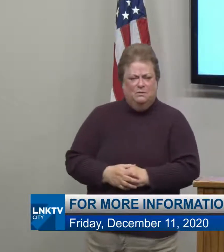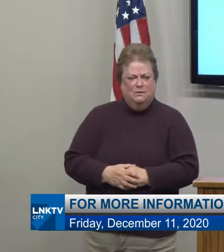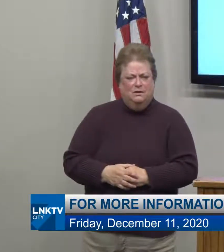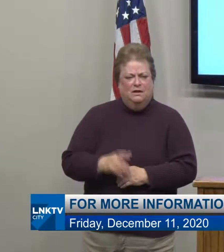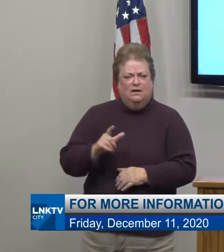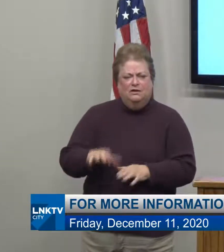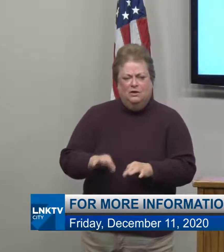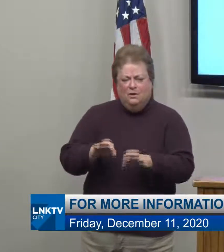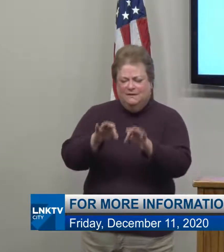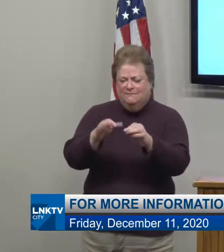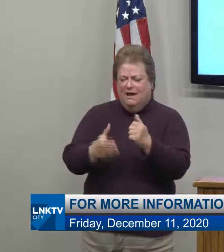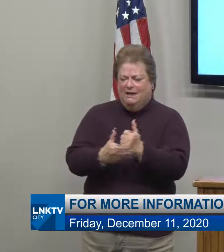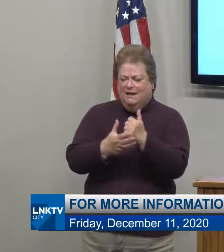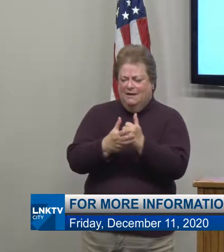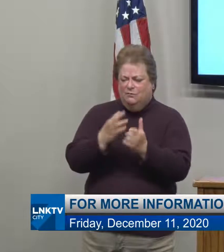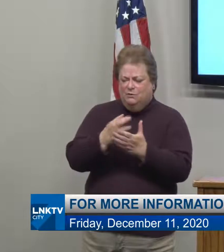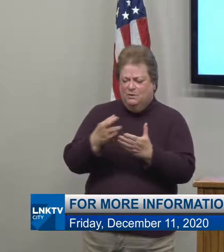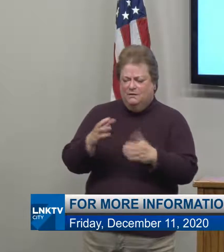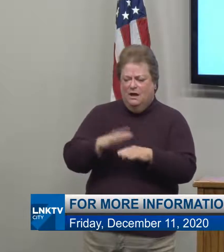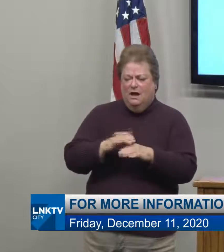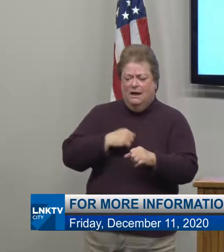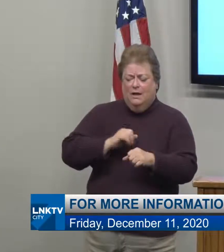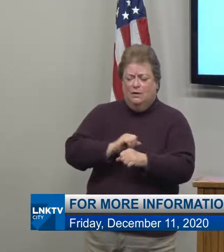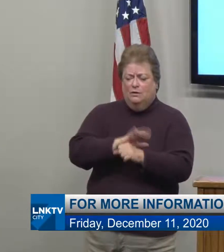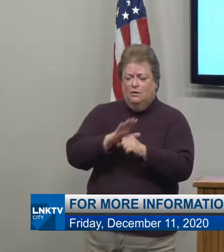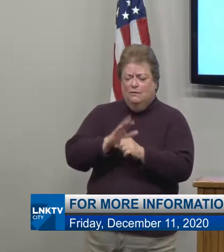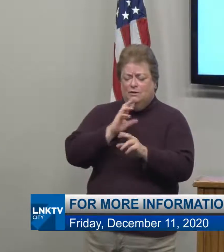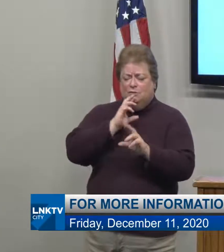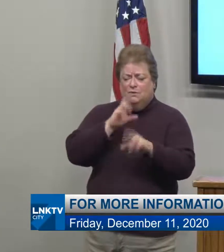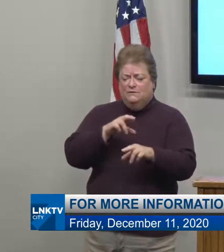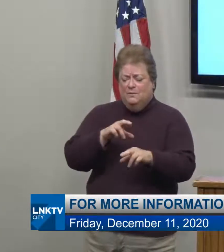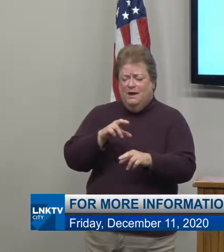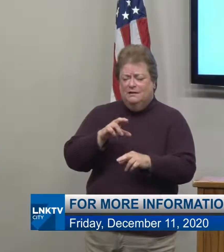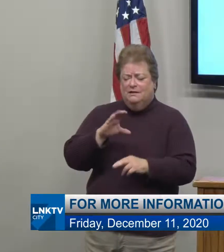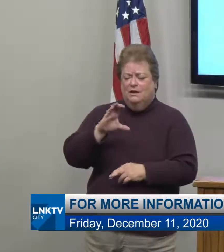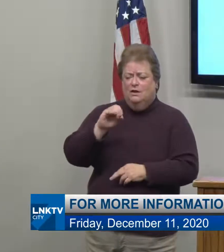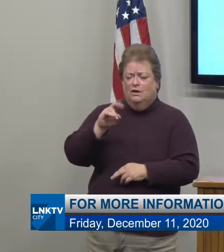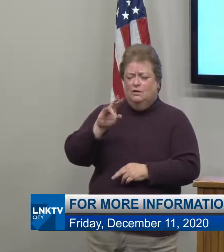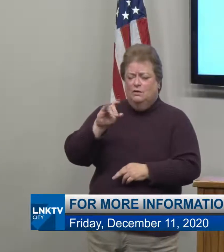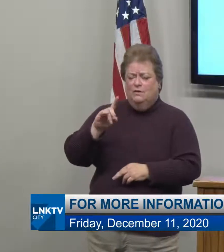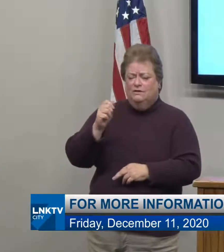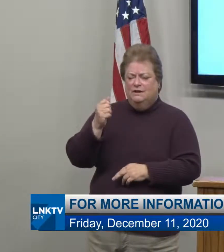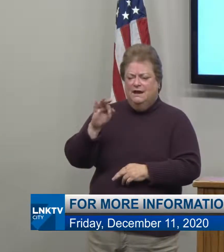helpful resources on our city's COVID-19 response website,